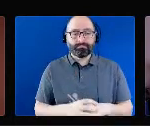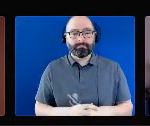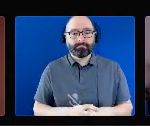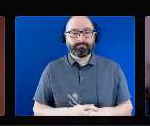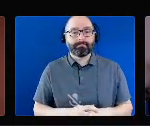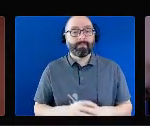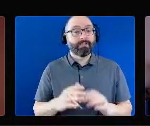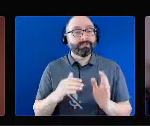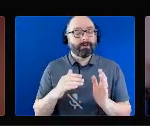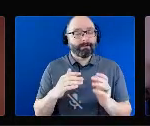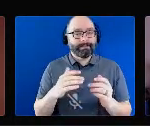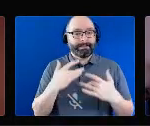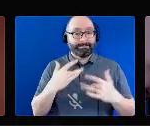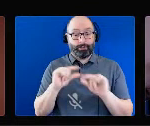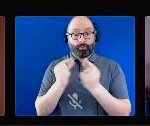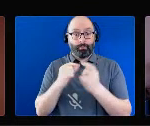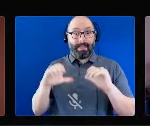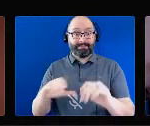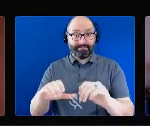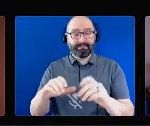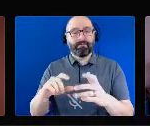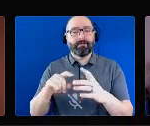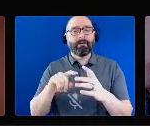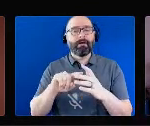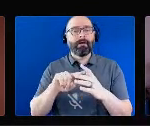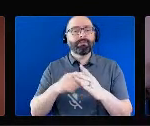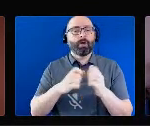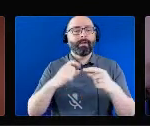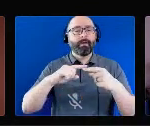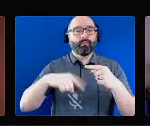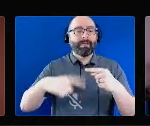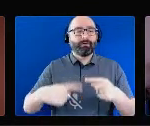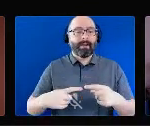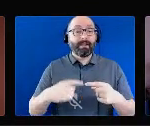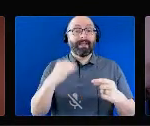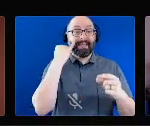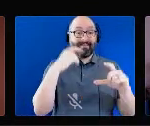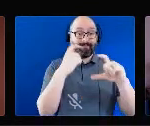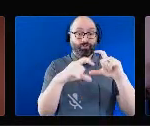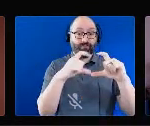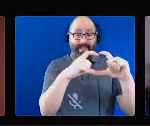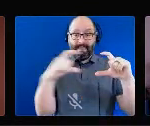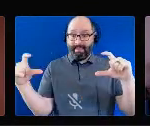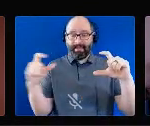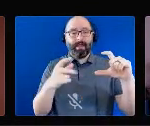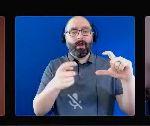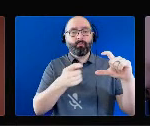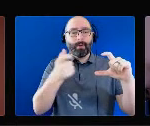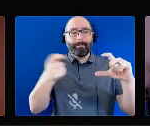So often I start with my group activity with the iterating, removing duplicates from arrays, but I feel like maybe I spoiled that one